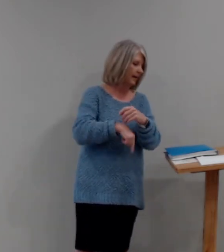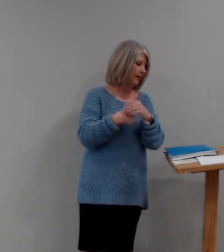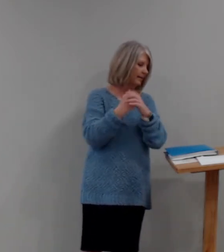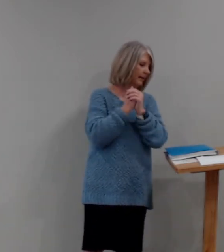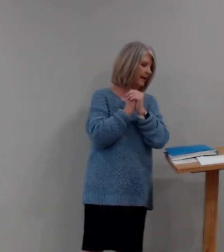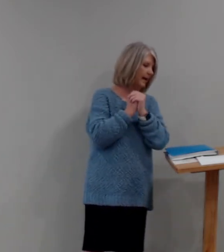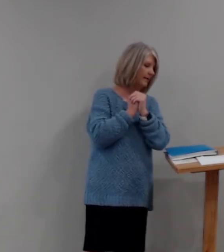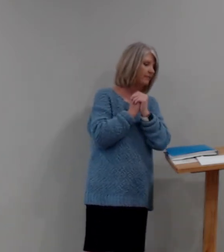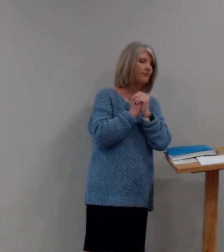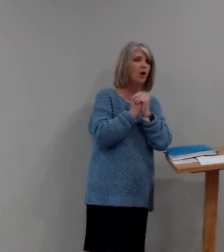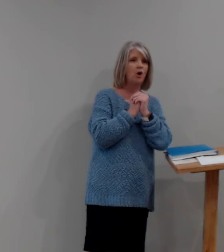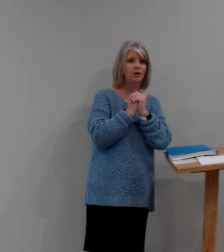Okay. And fall.